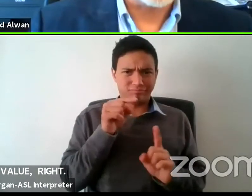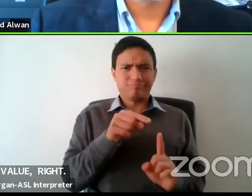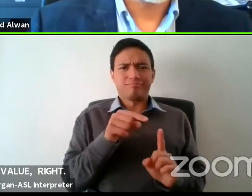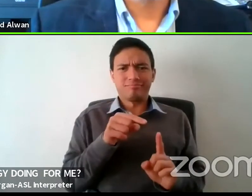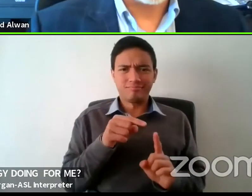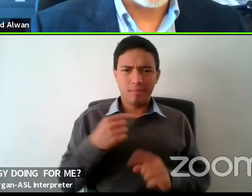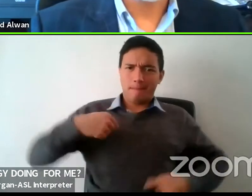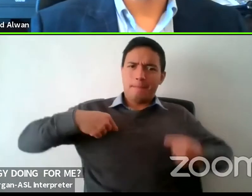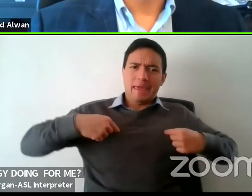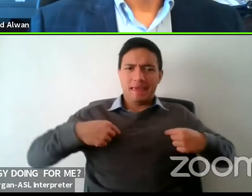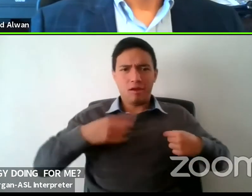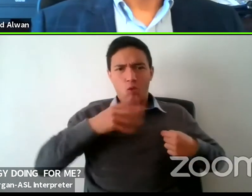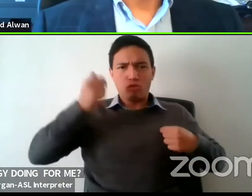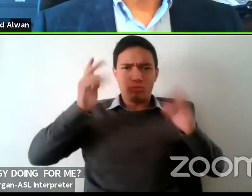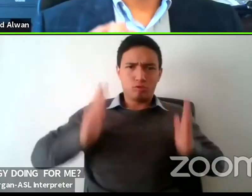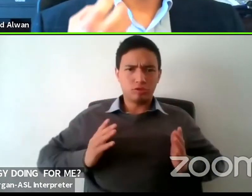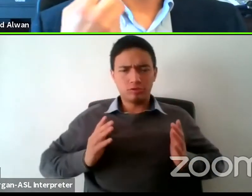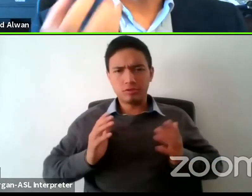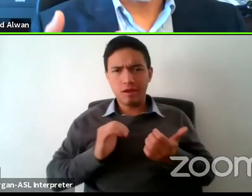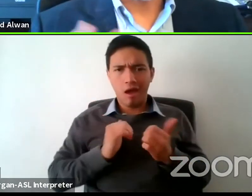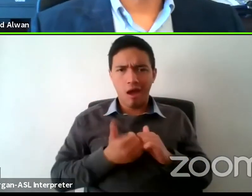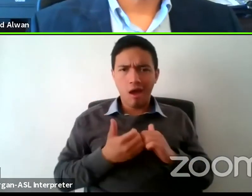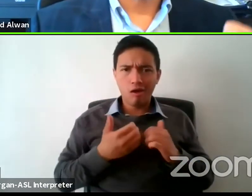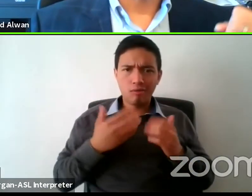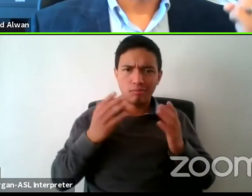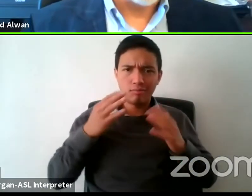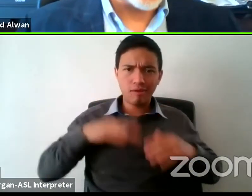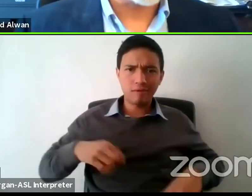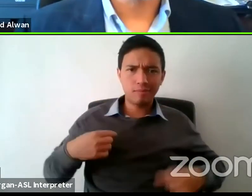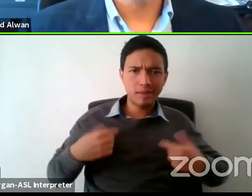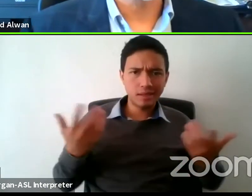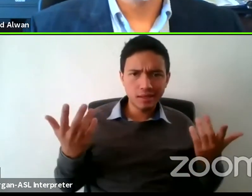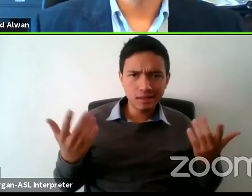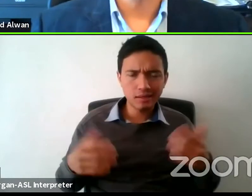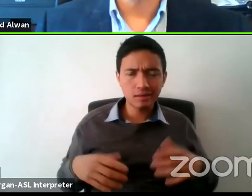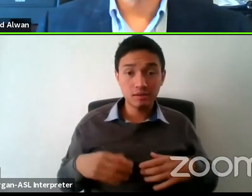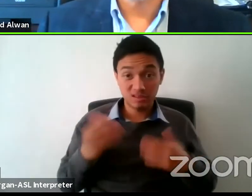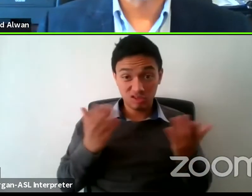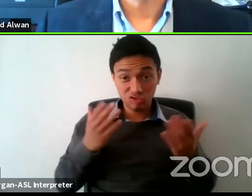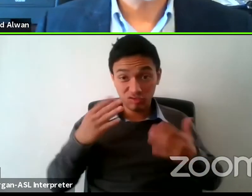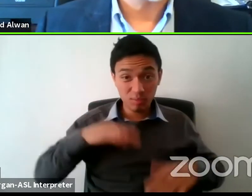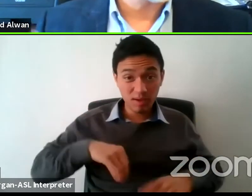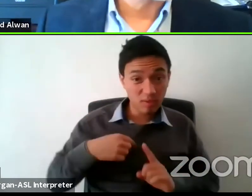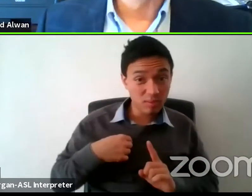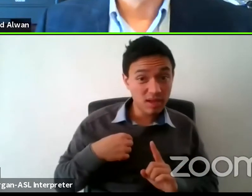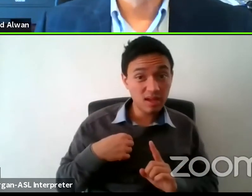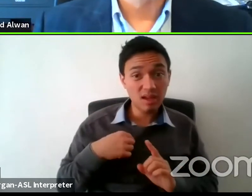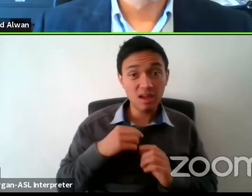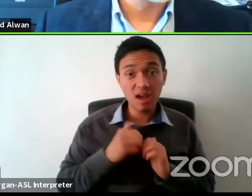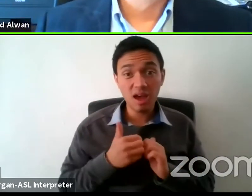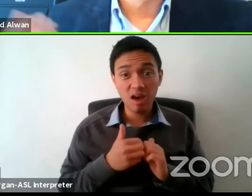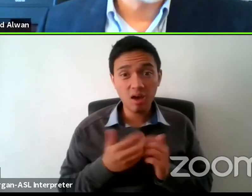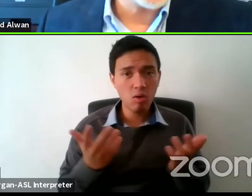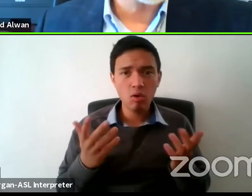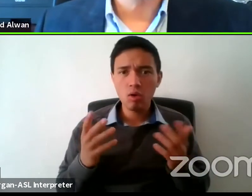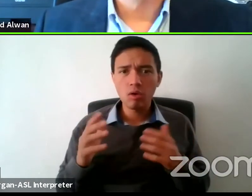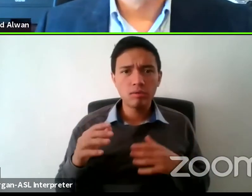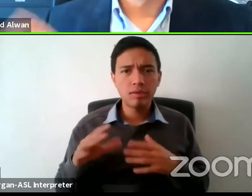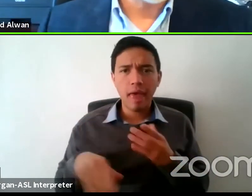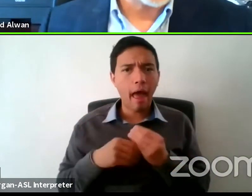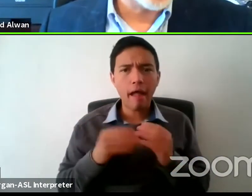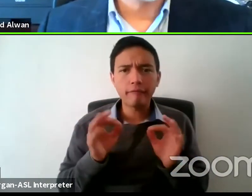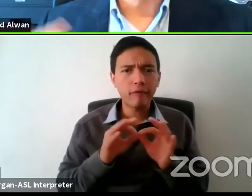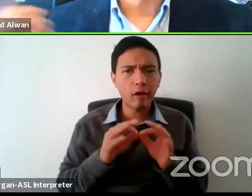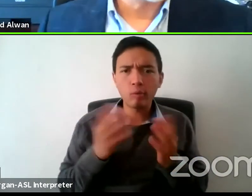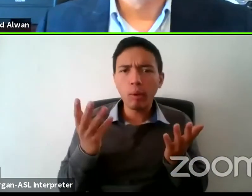value proposition of whether it's the service or the added value that it's bringing to me, the convenience,